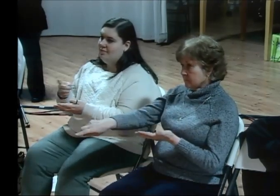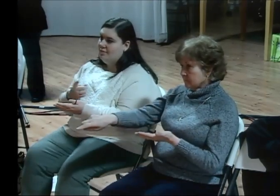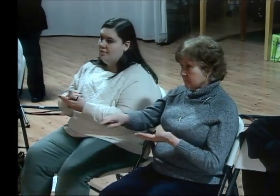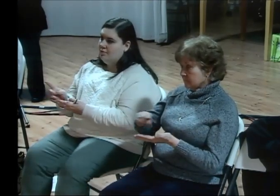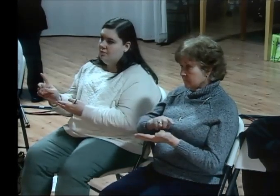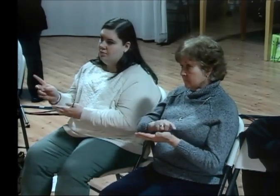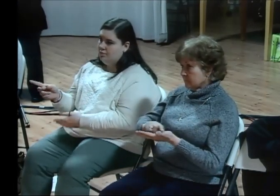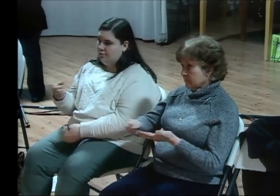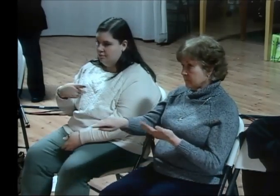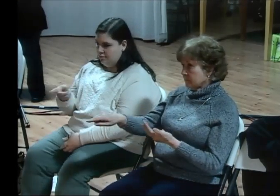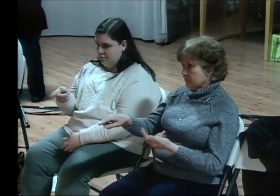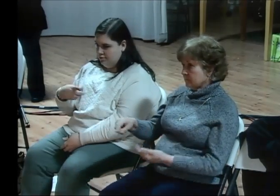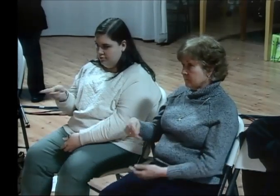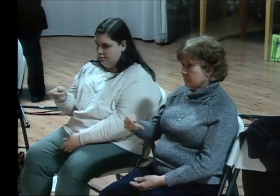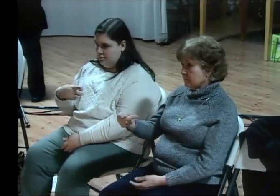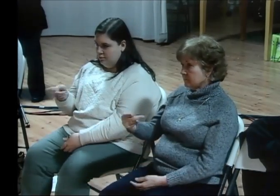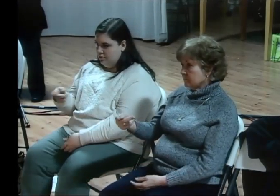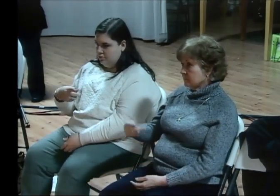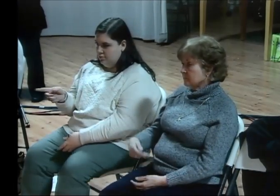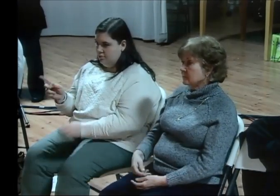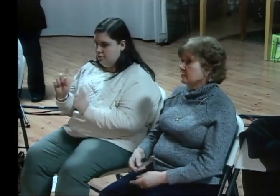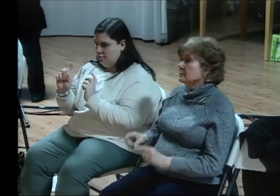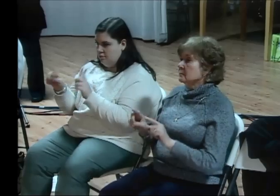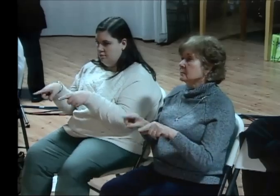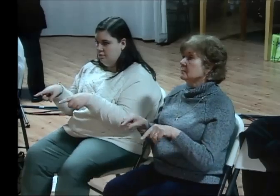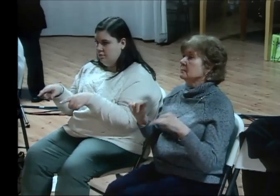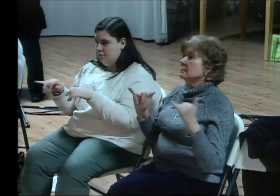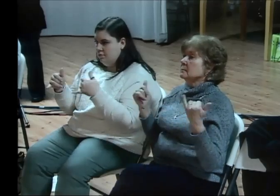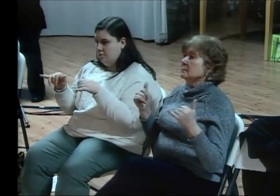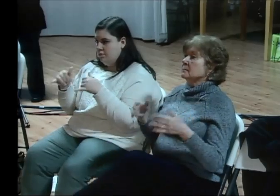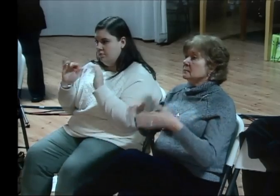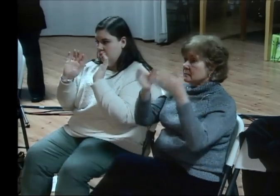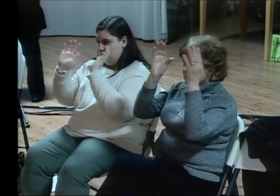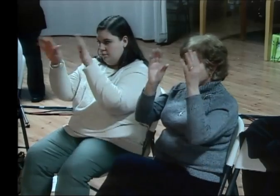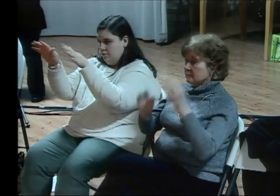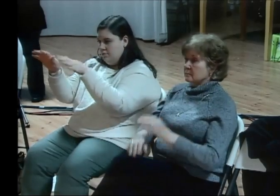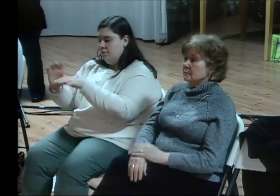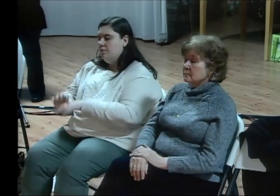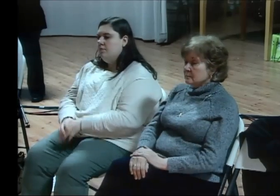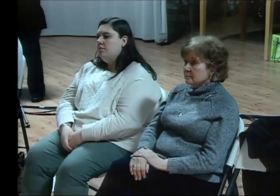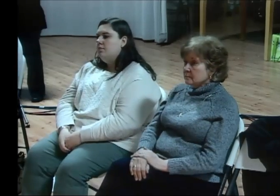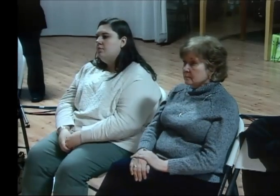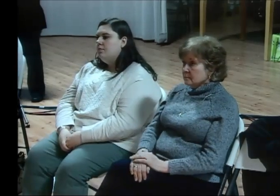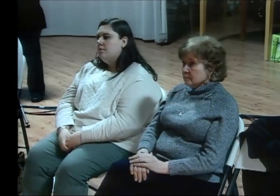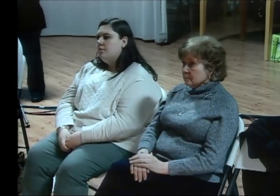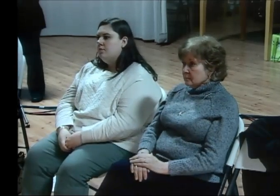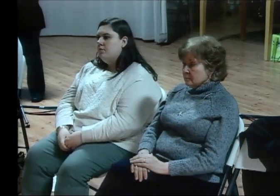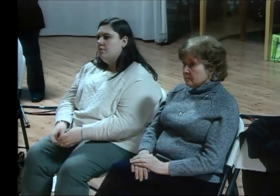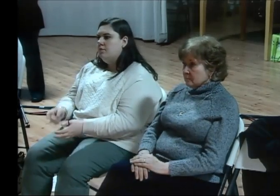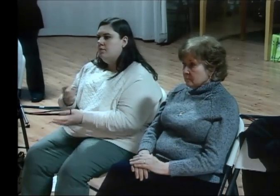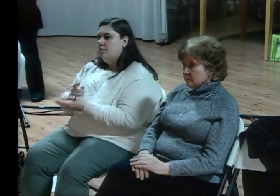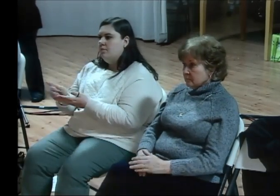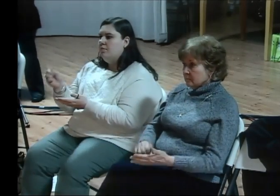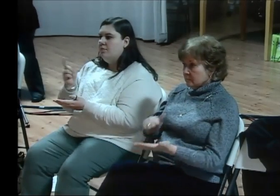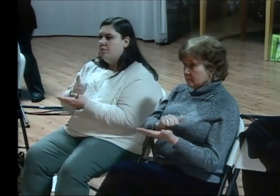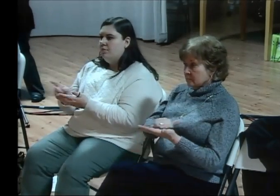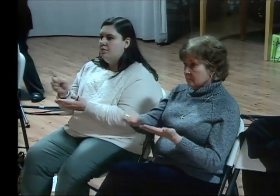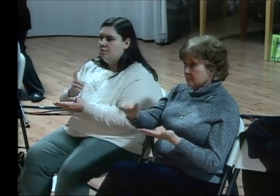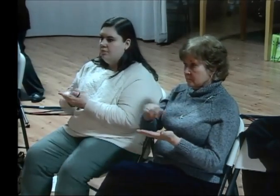you and I, we are going to play basketball. Or every week, so this is a